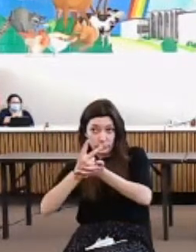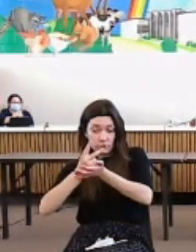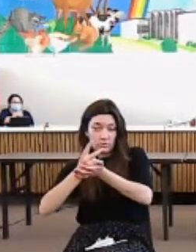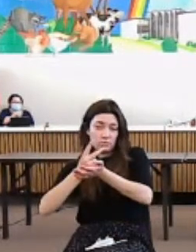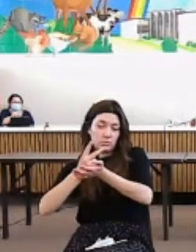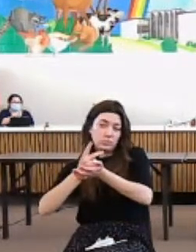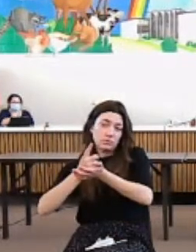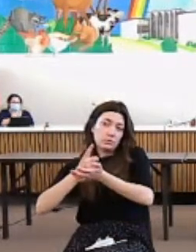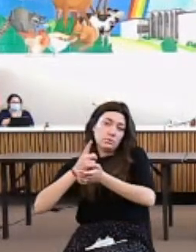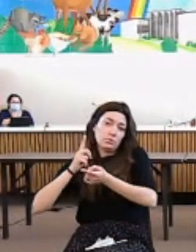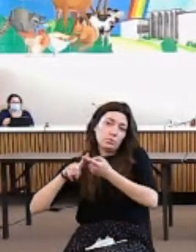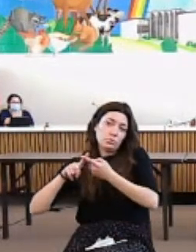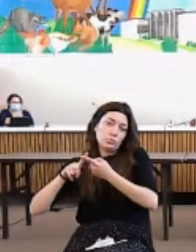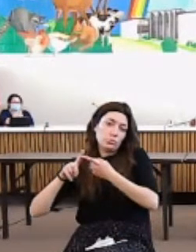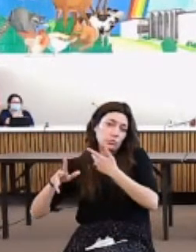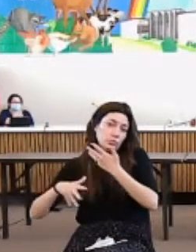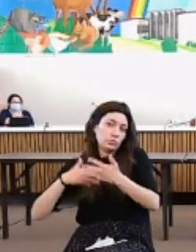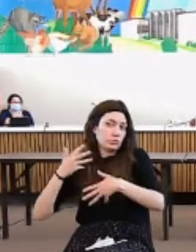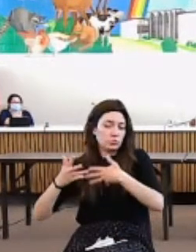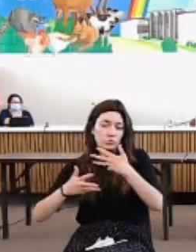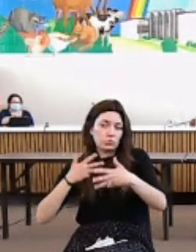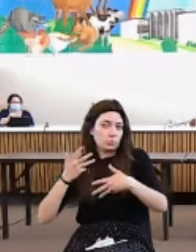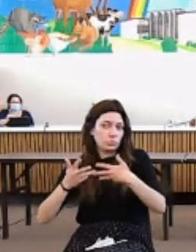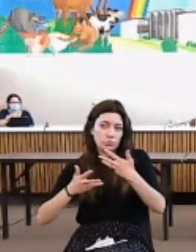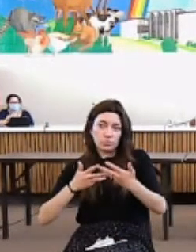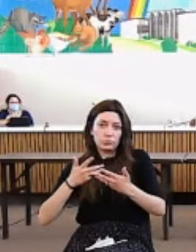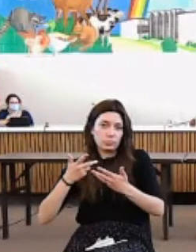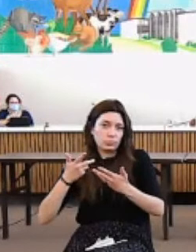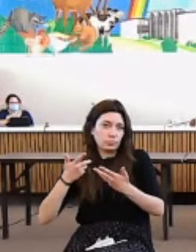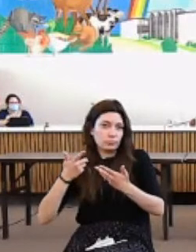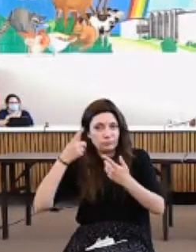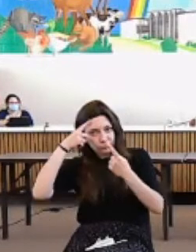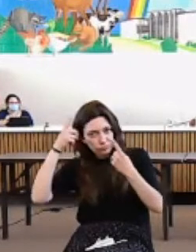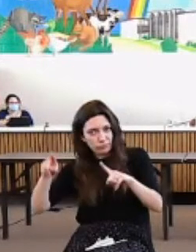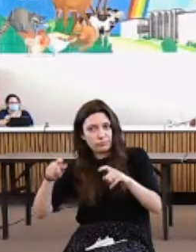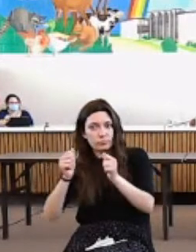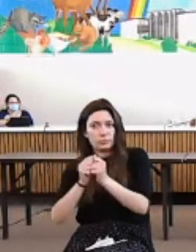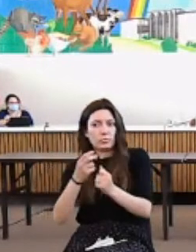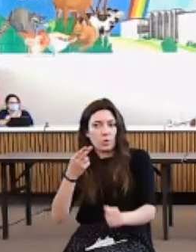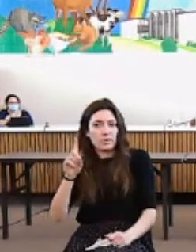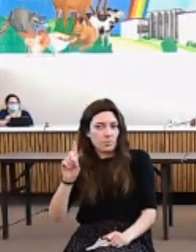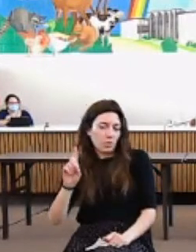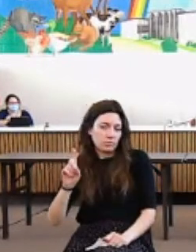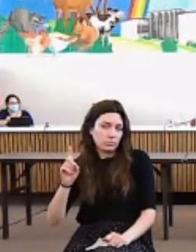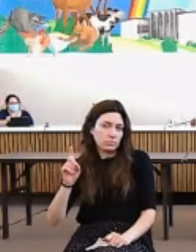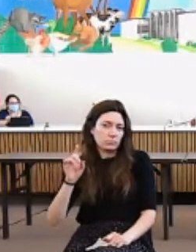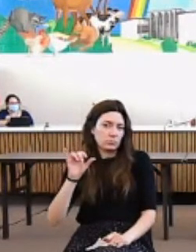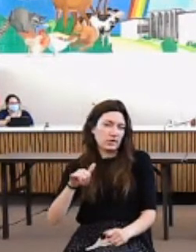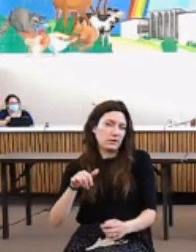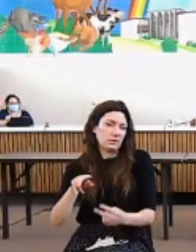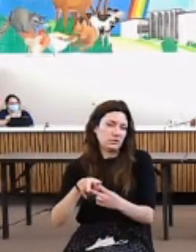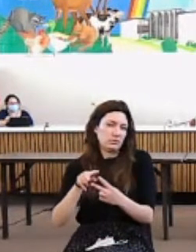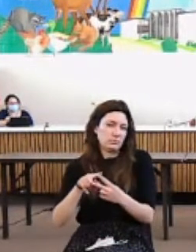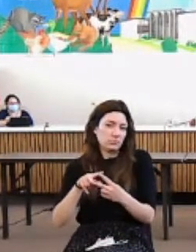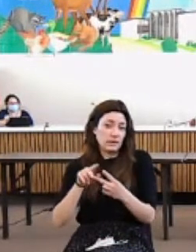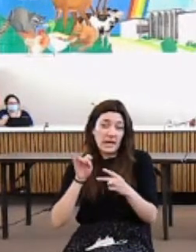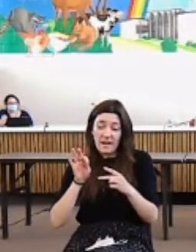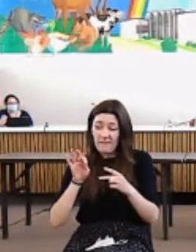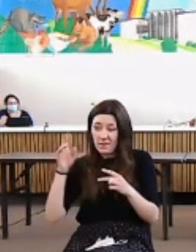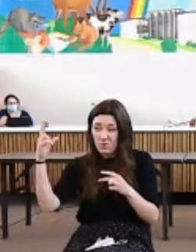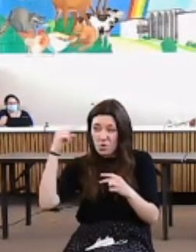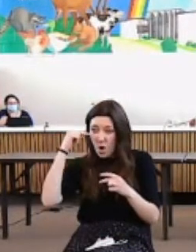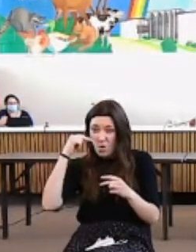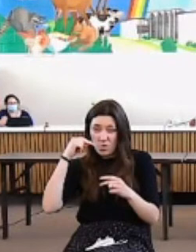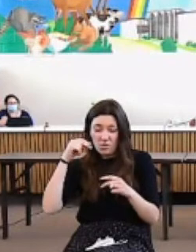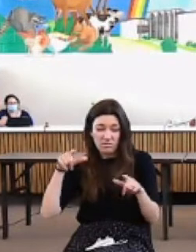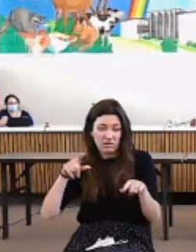for get an agreement from Home Depot. So it's conditioned on those 3 things. Okay. It won't be able to move forward. The site plan won't be able to